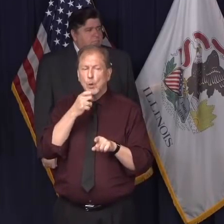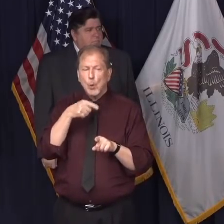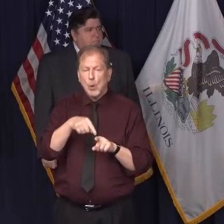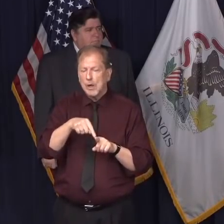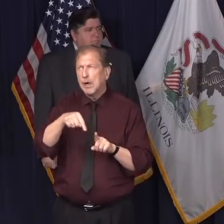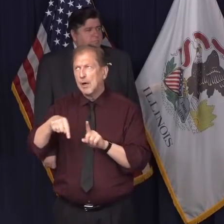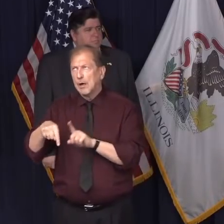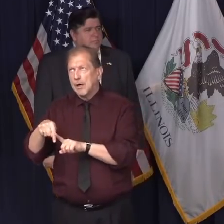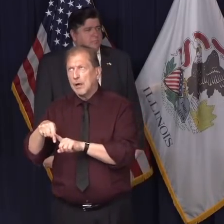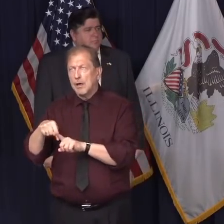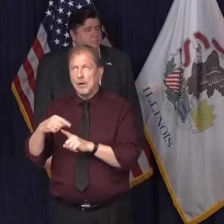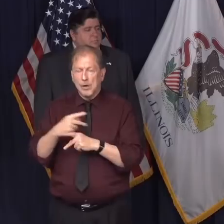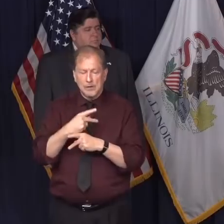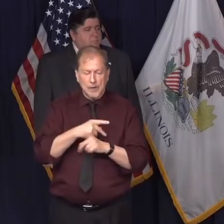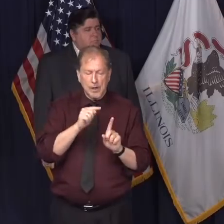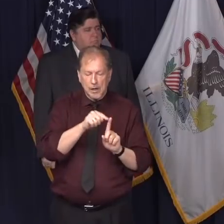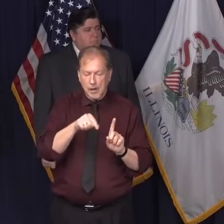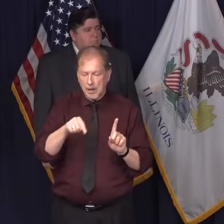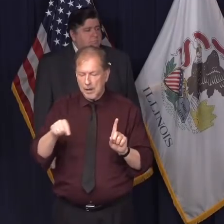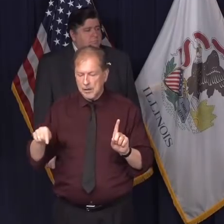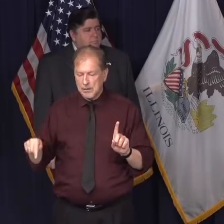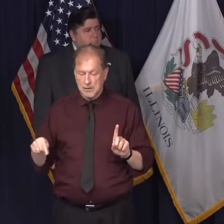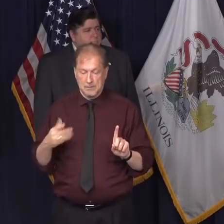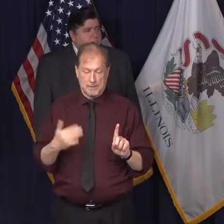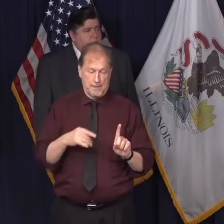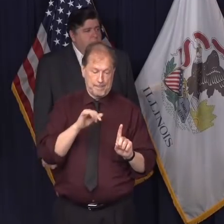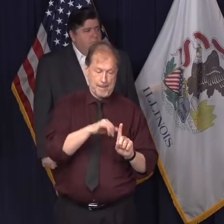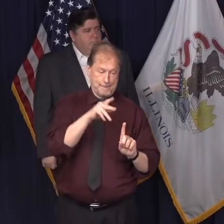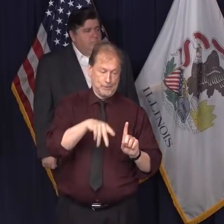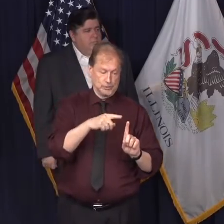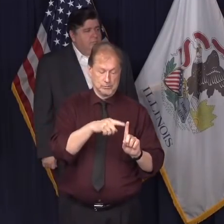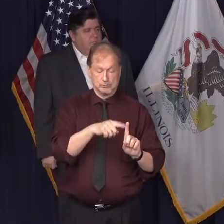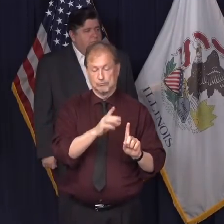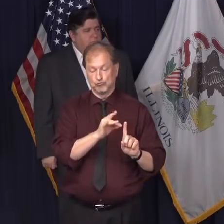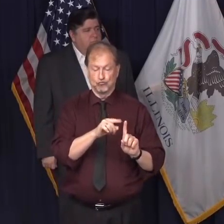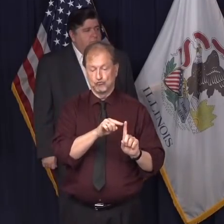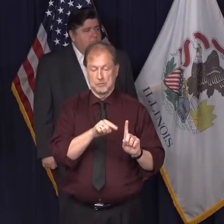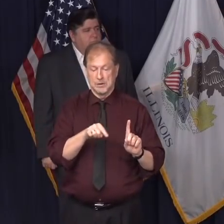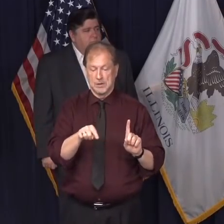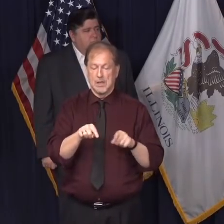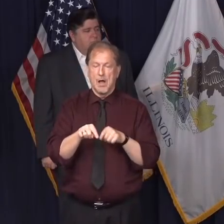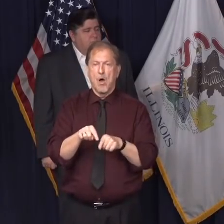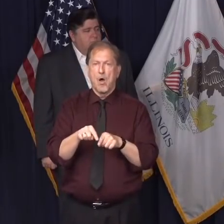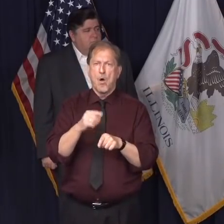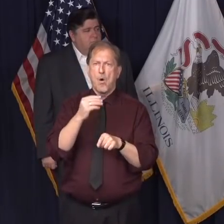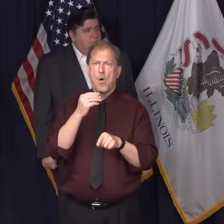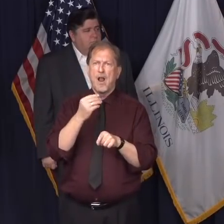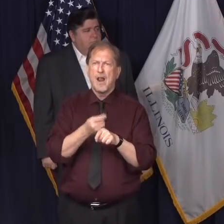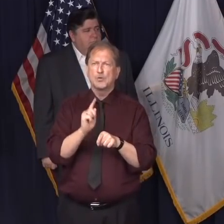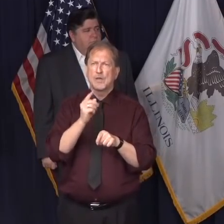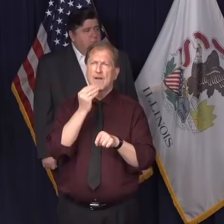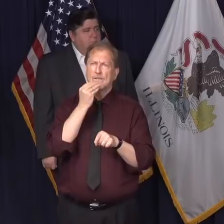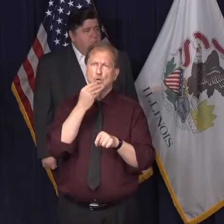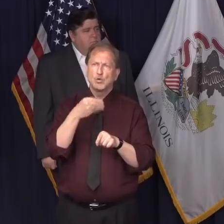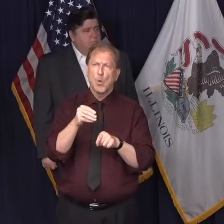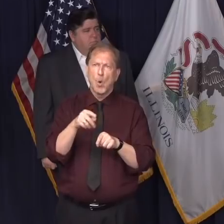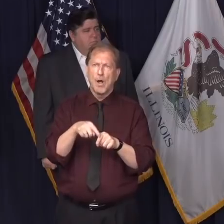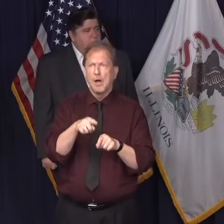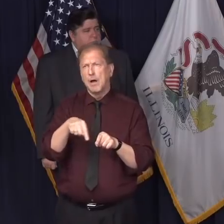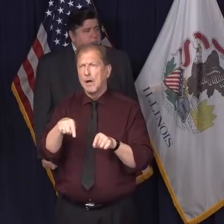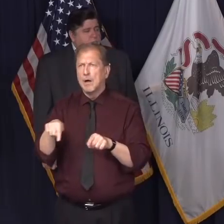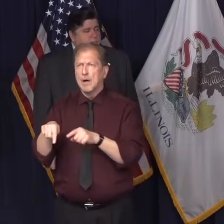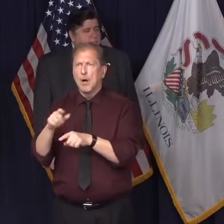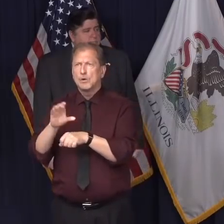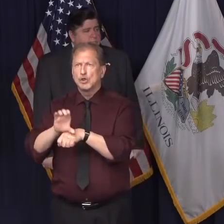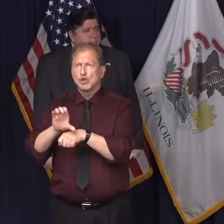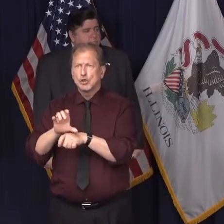then you would say maybe, oh, I went to the grocery store on this day, I went to a place of worship on this day, I went to